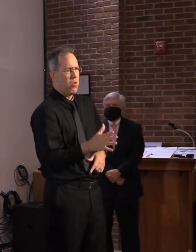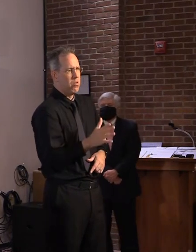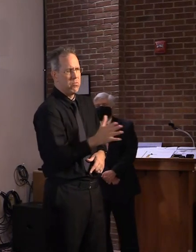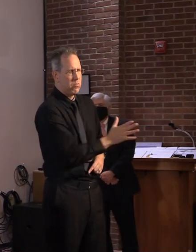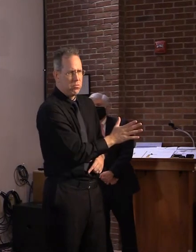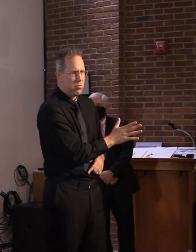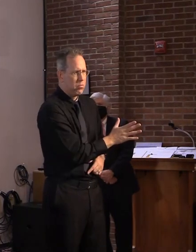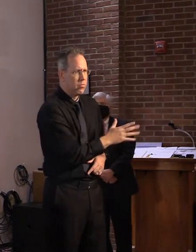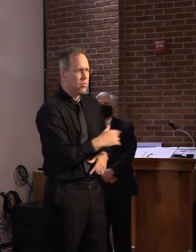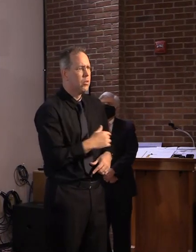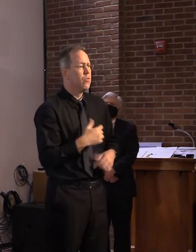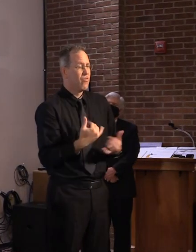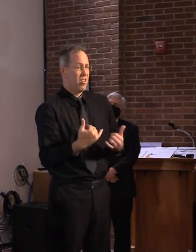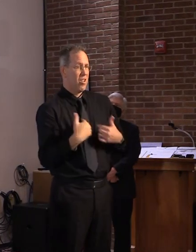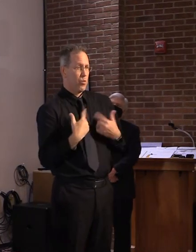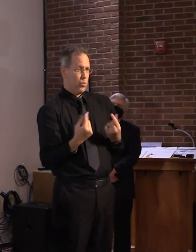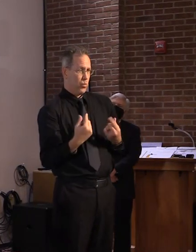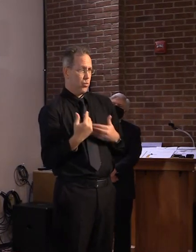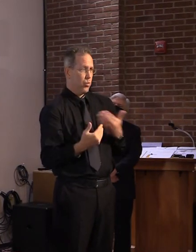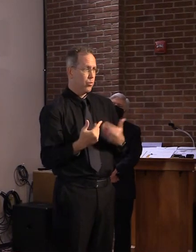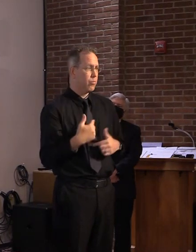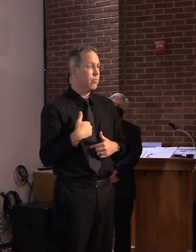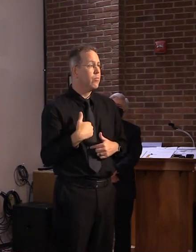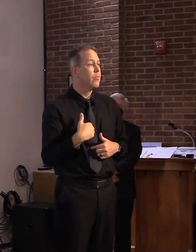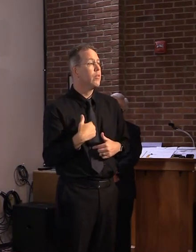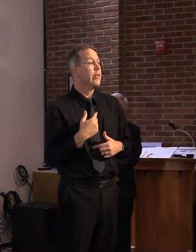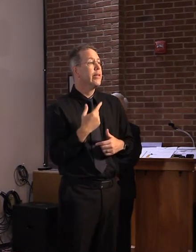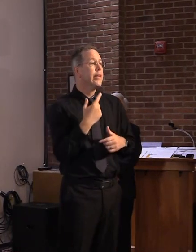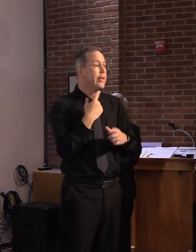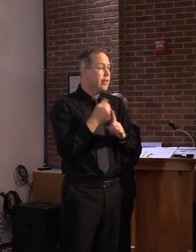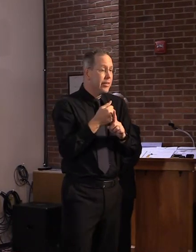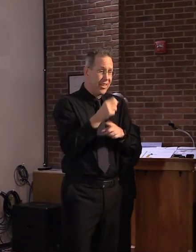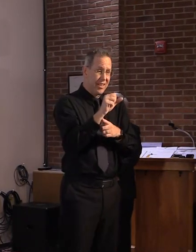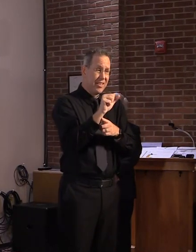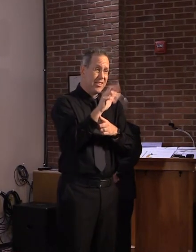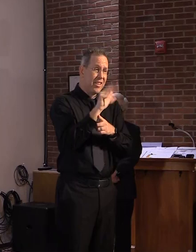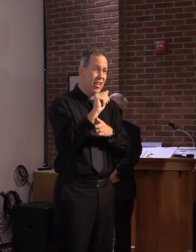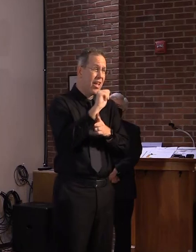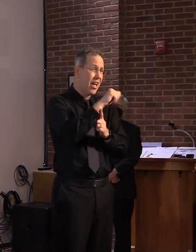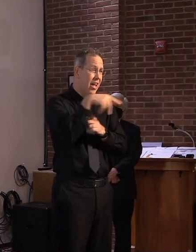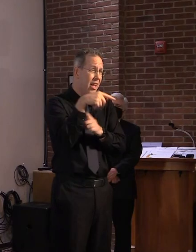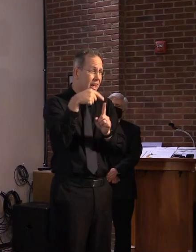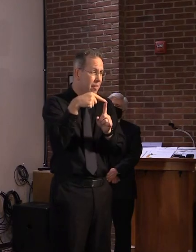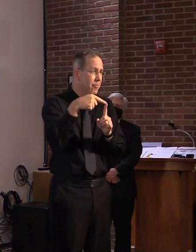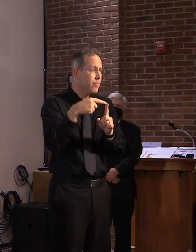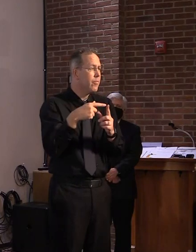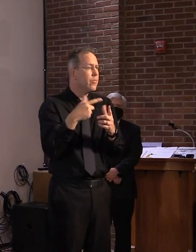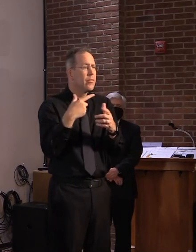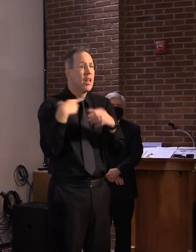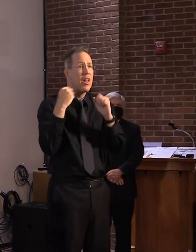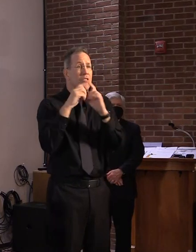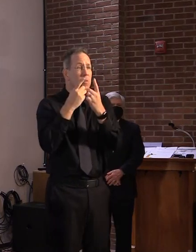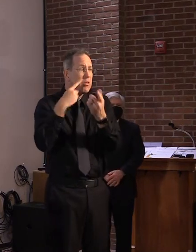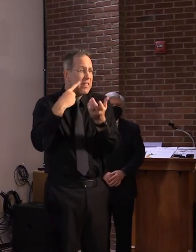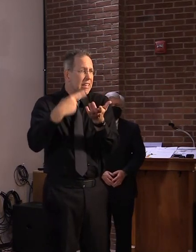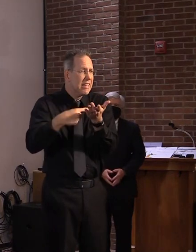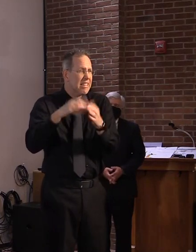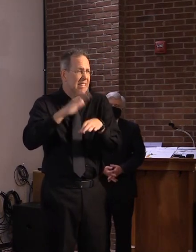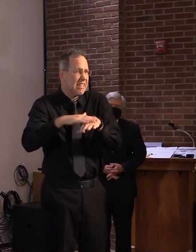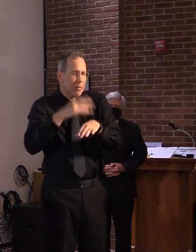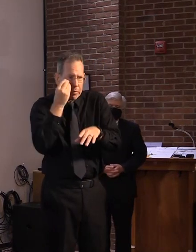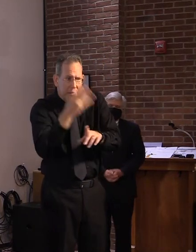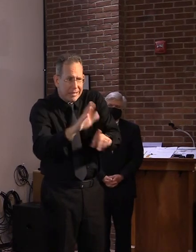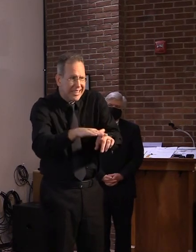department and given instructions regarding isolation or quarantine or their degree of risk based